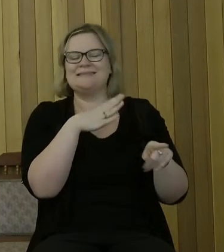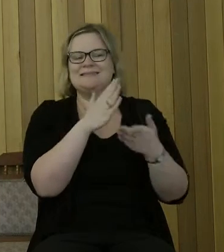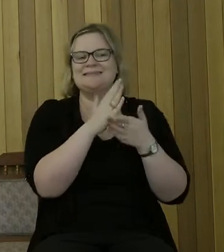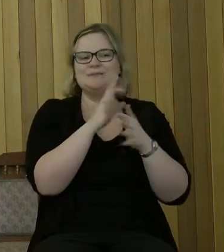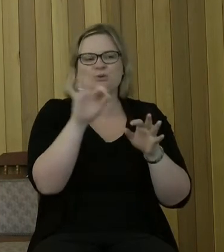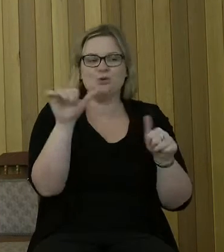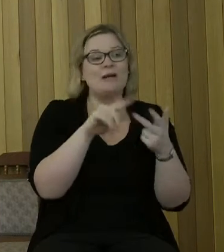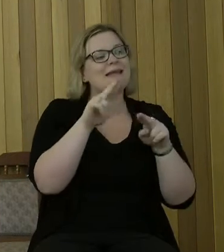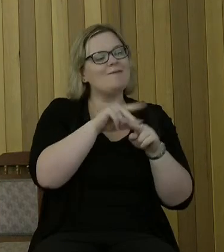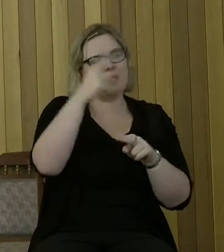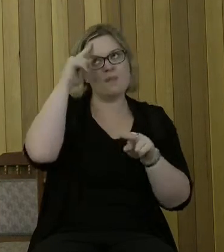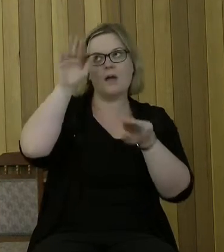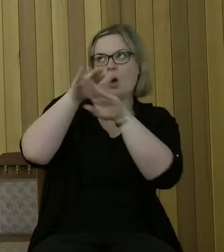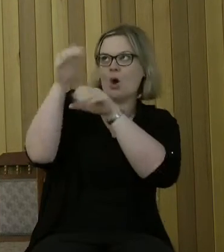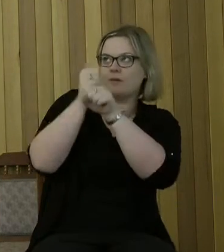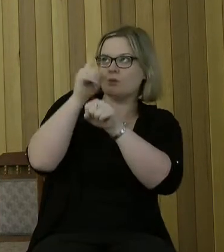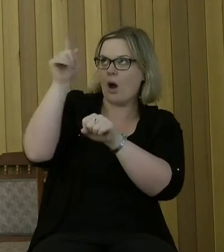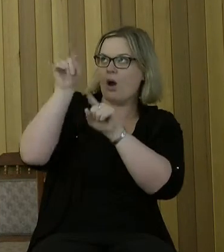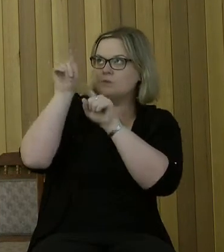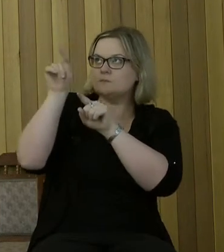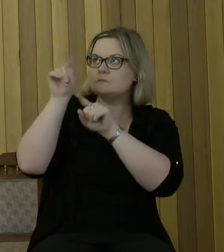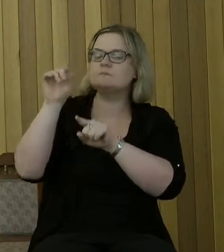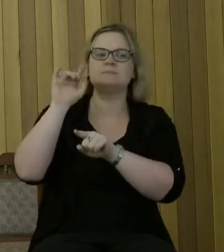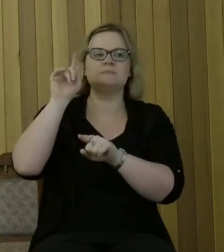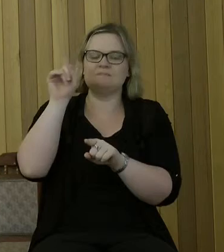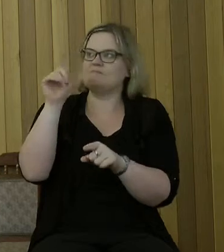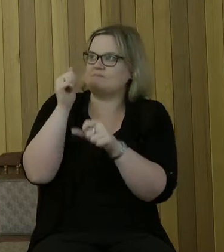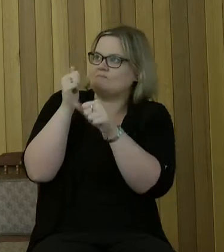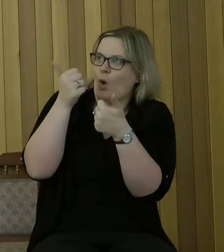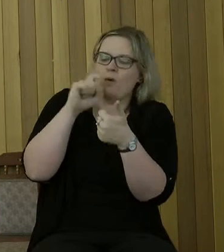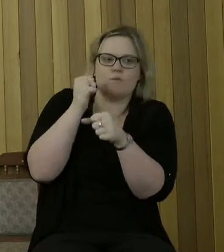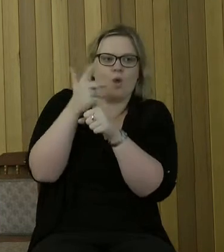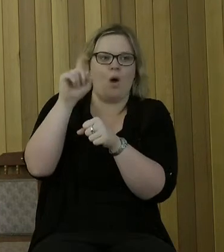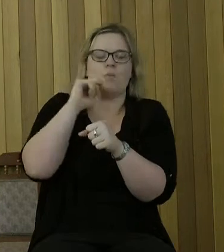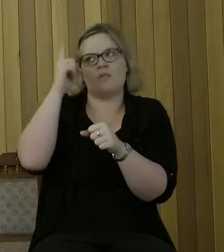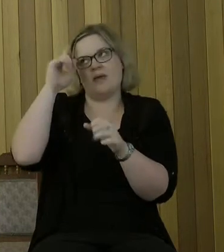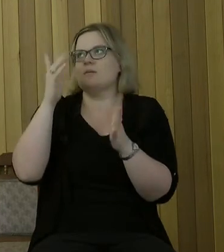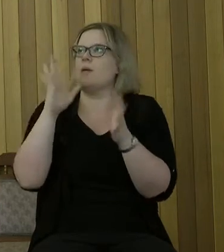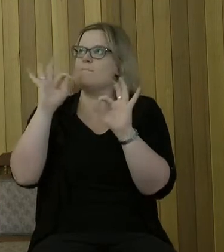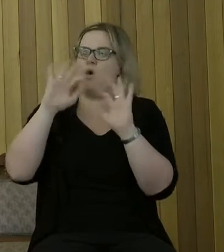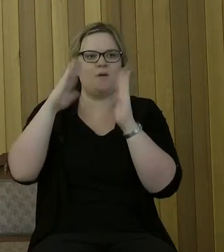God's will is, His good, pleasing, and perfect will.